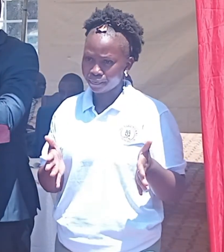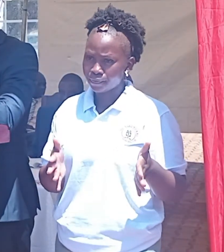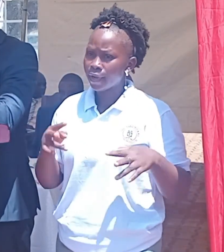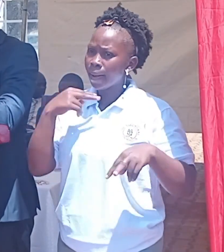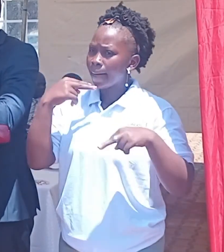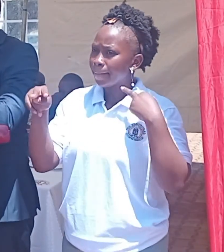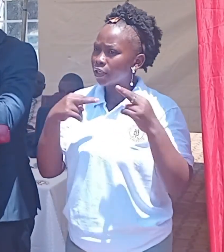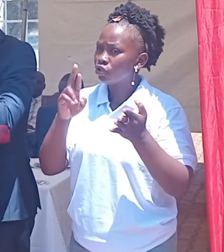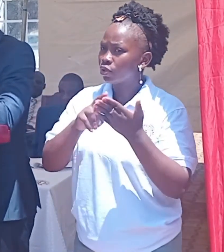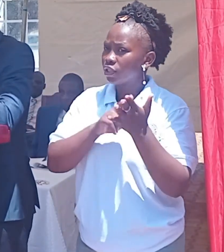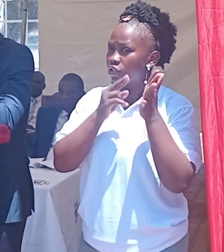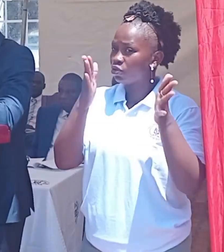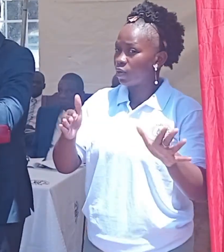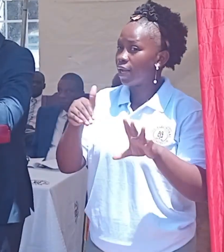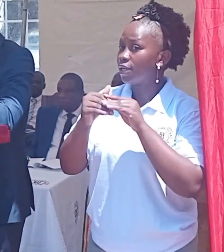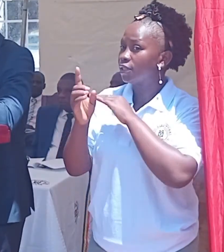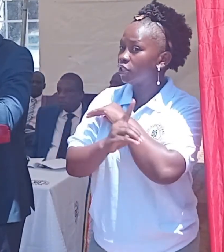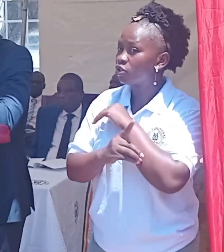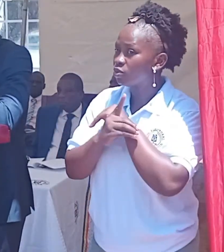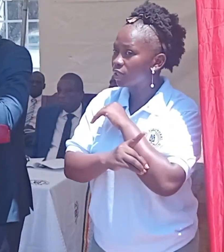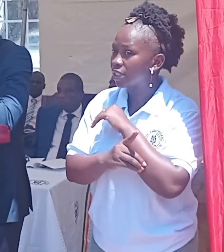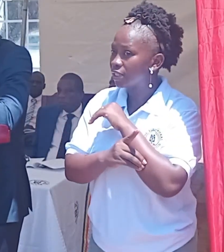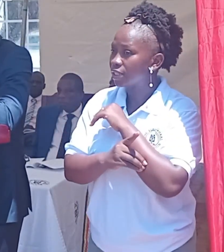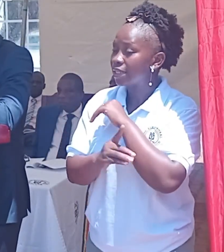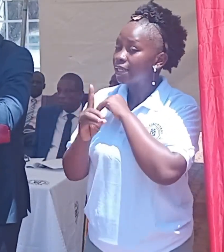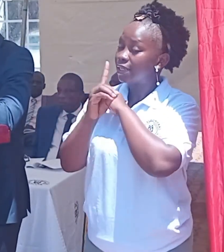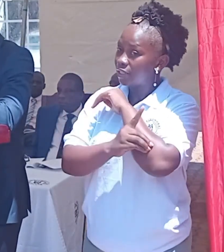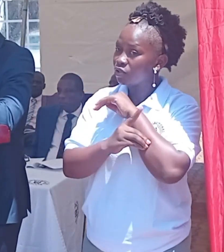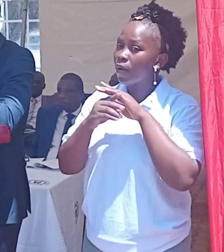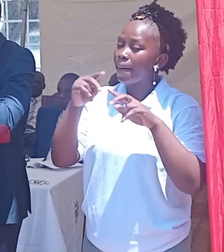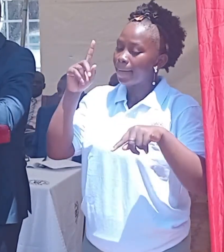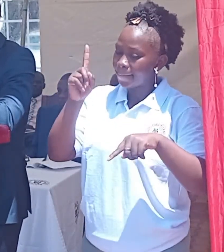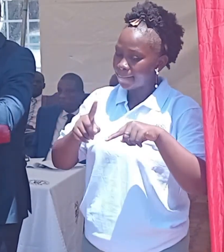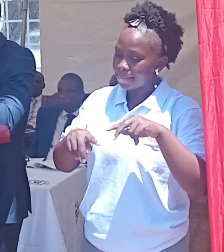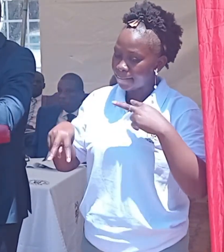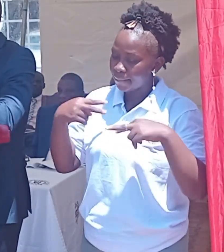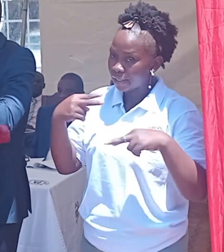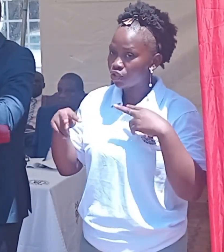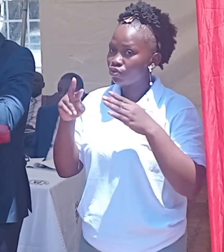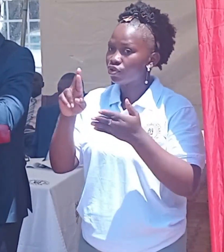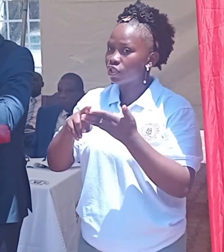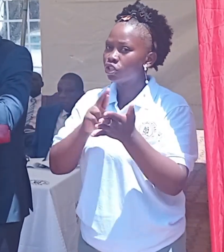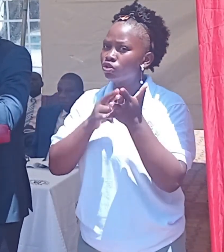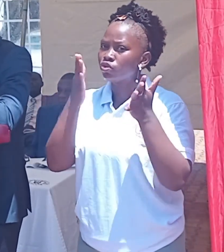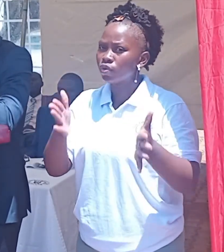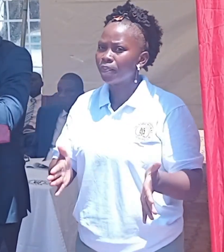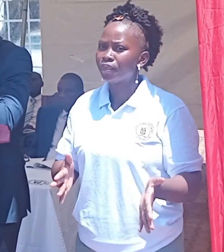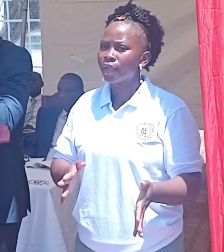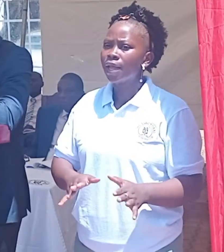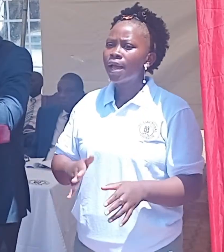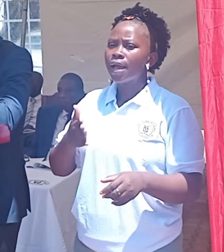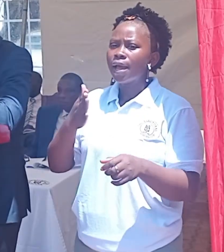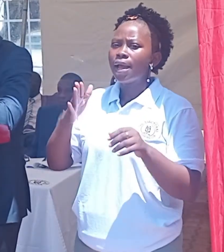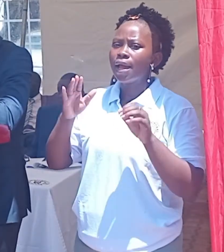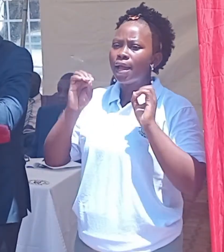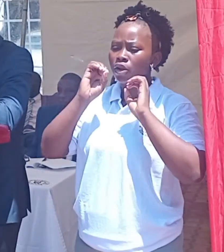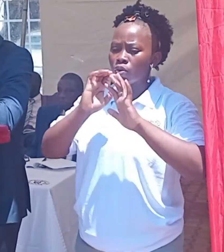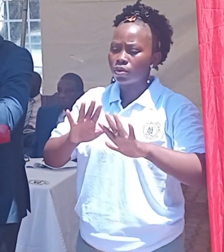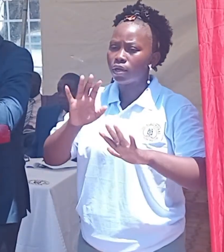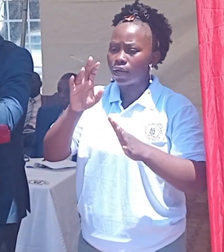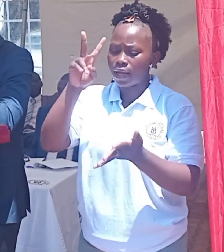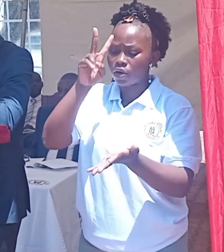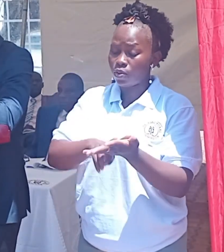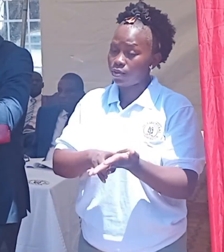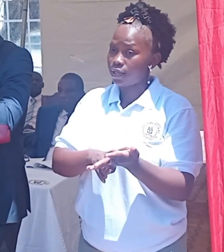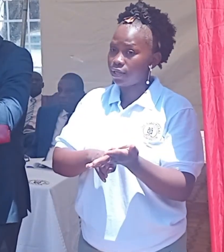party registrar in a district, the district party registrar endorses the nomination paper of a